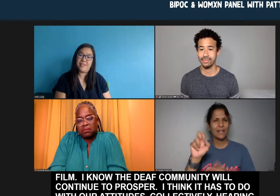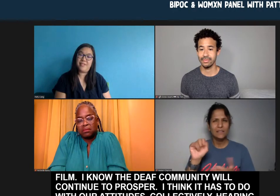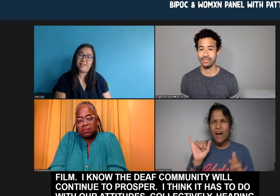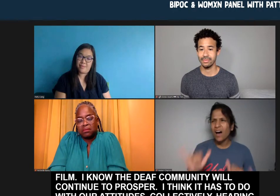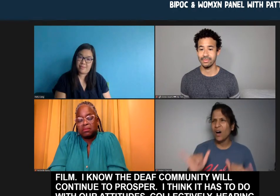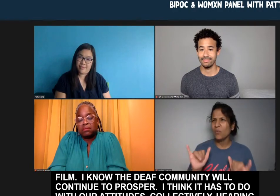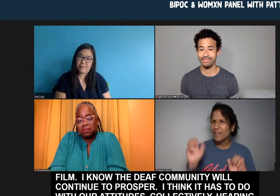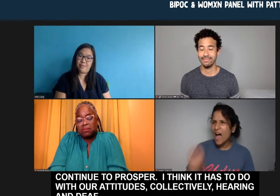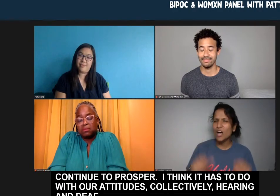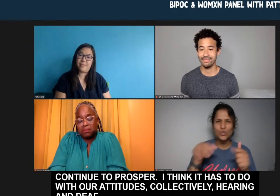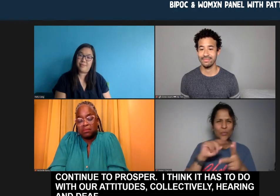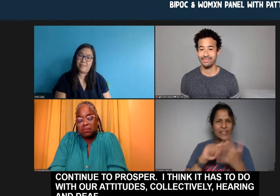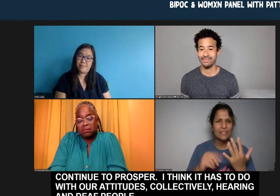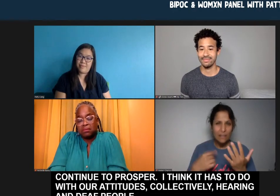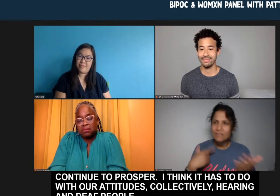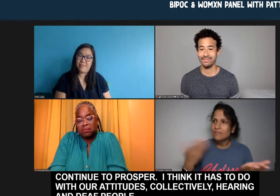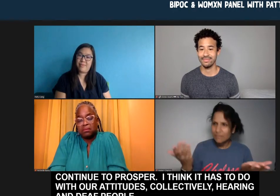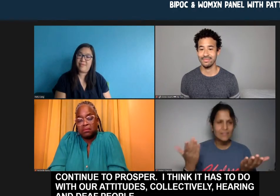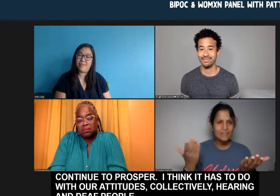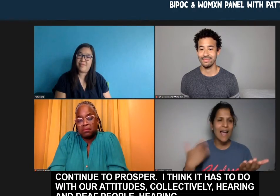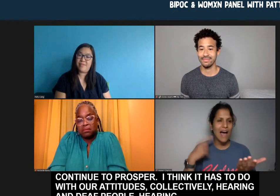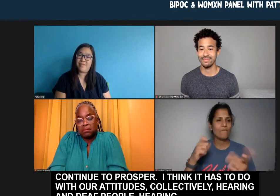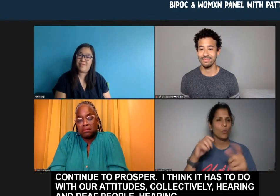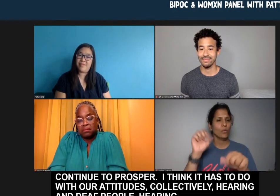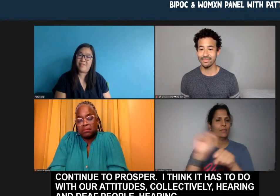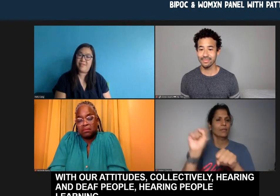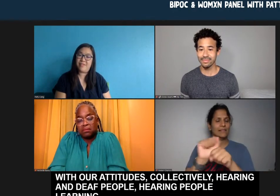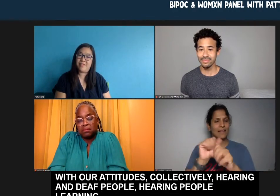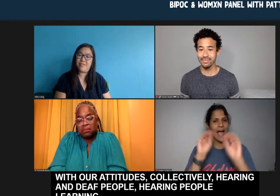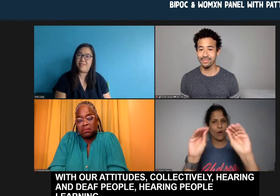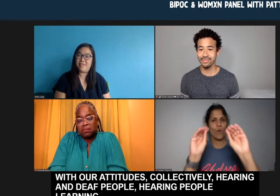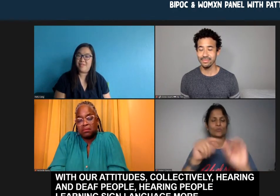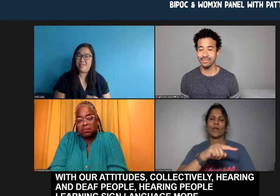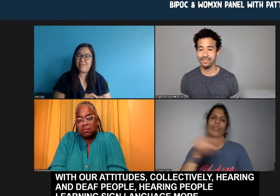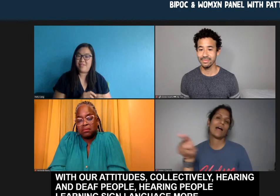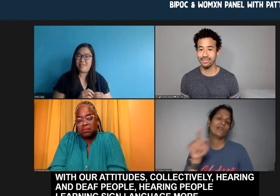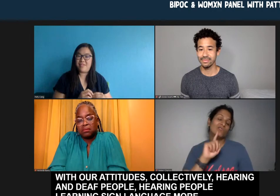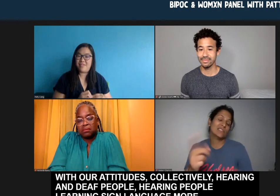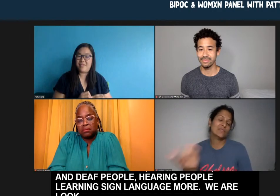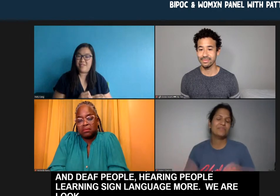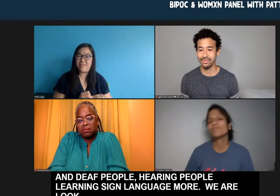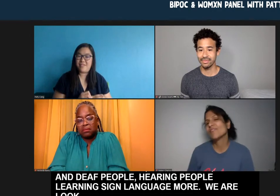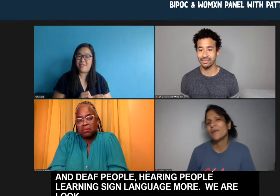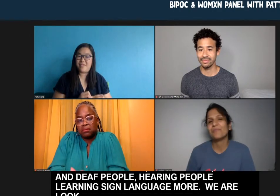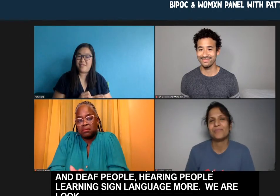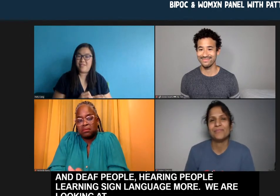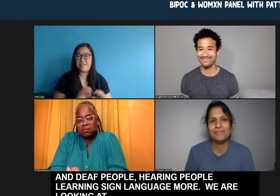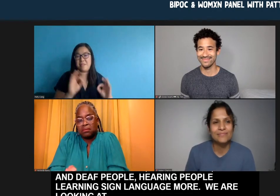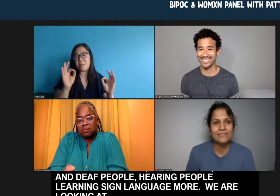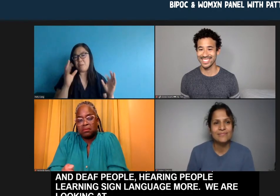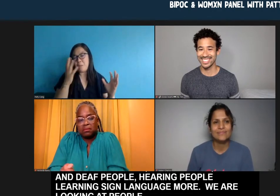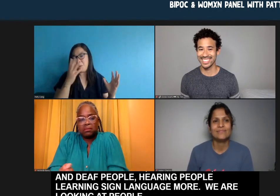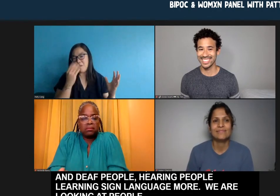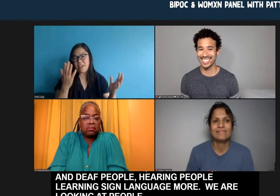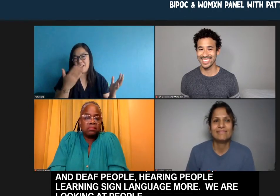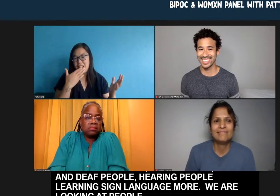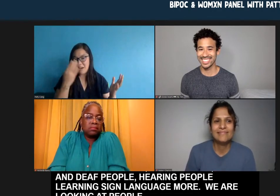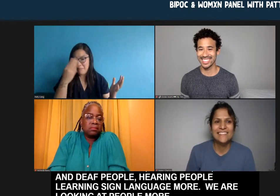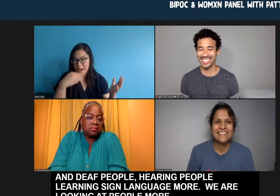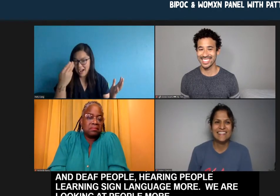and learning. And we're kind of looking at each other more like humans rather than a deaf person and a hearing person. So that's my educational focus.